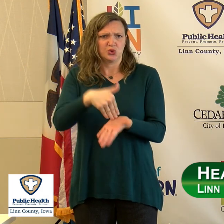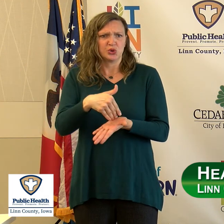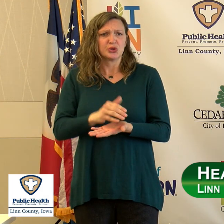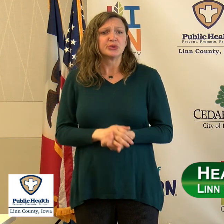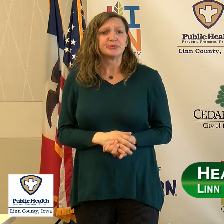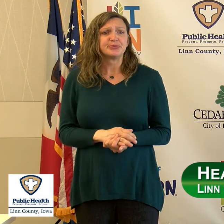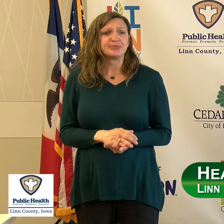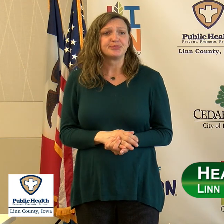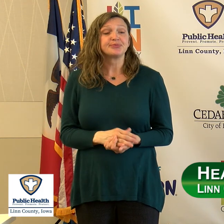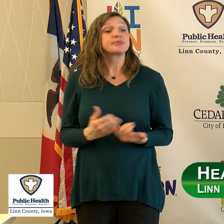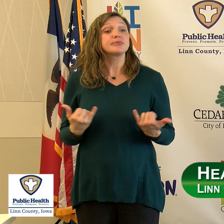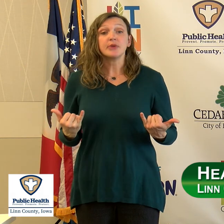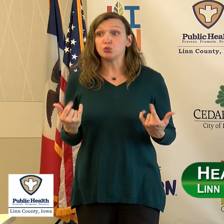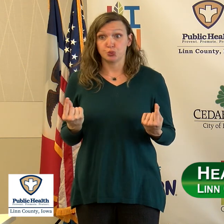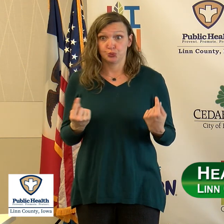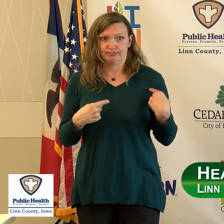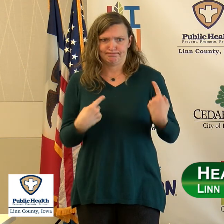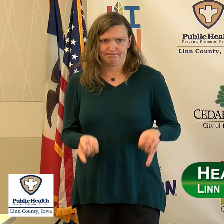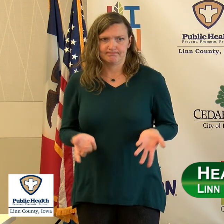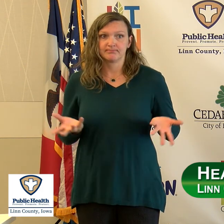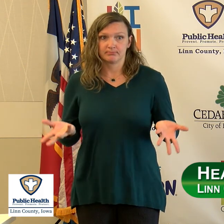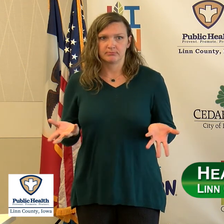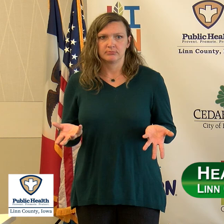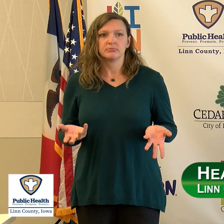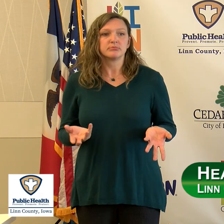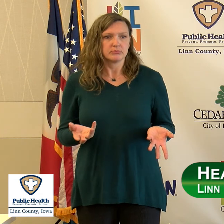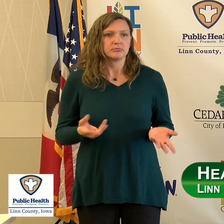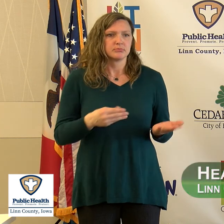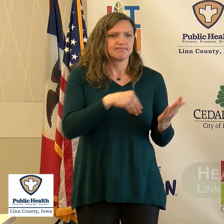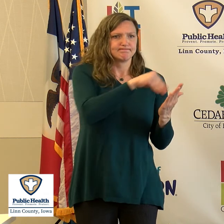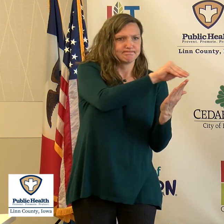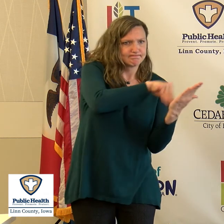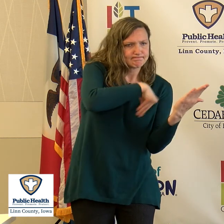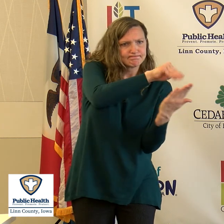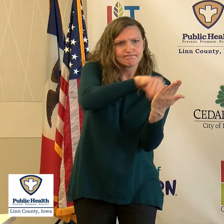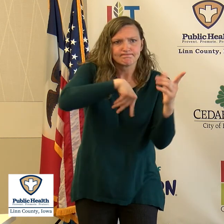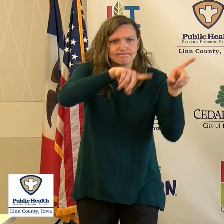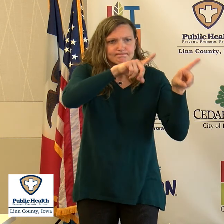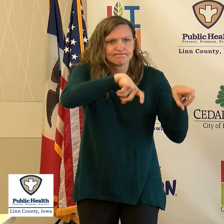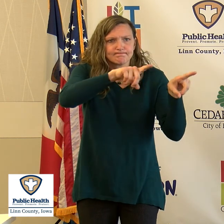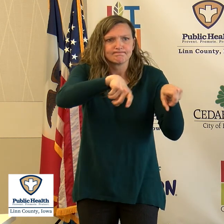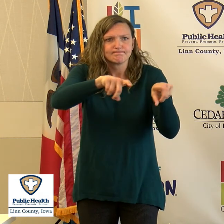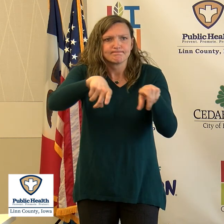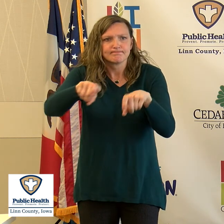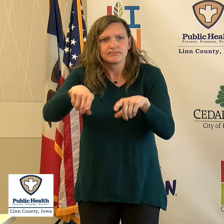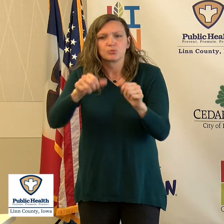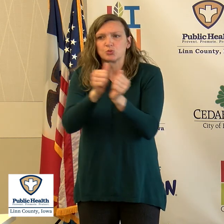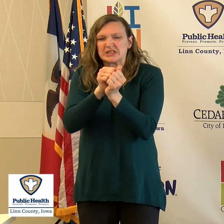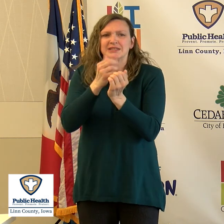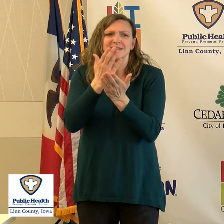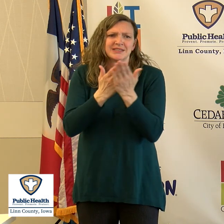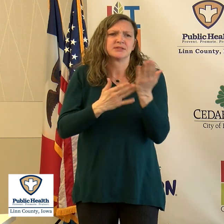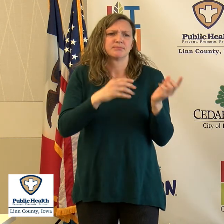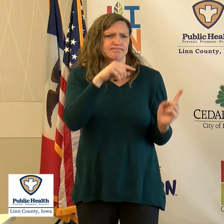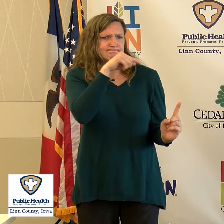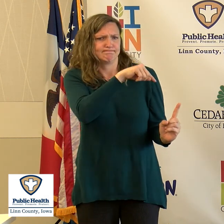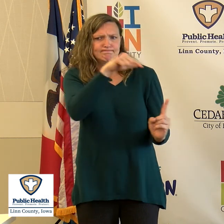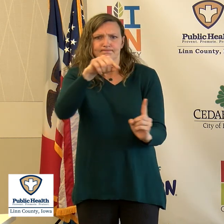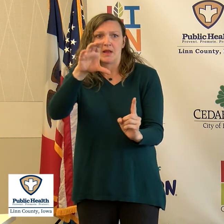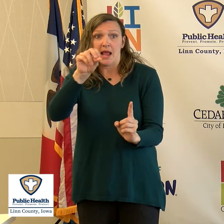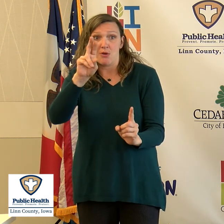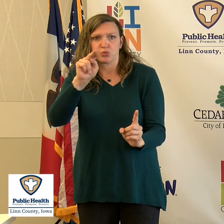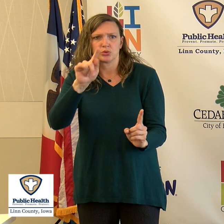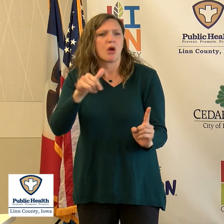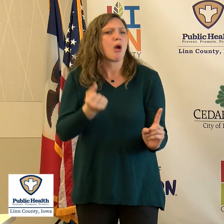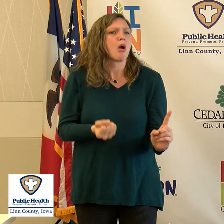every day there is a survey that's filled out by the long-term care facilities within the county. And on that survey, it tells us how many